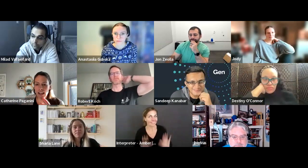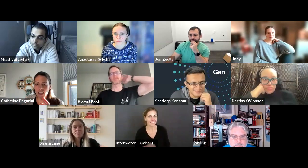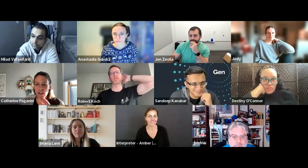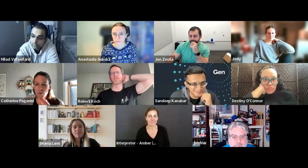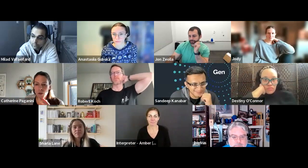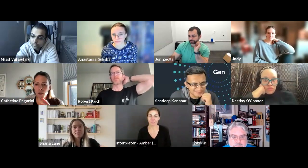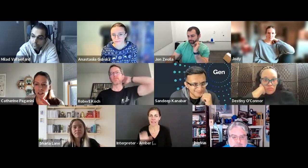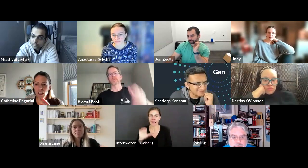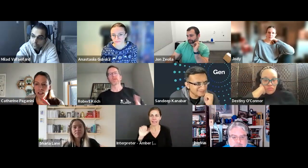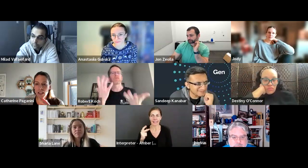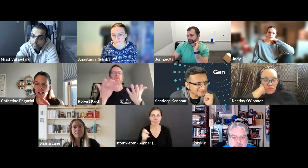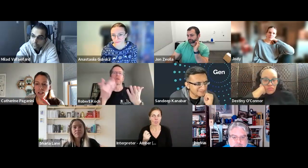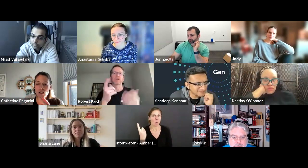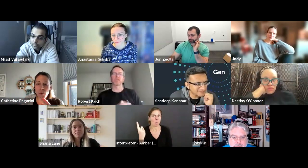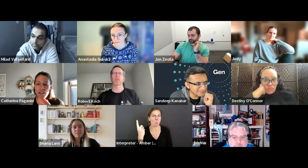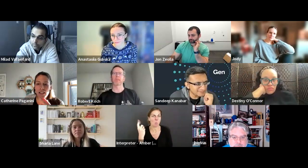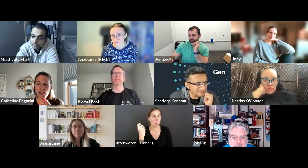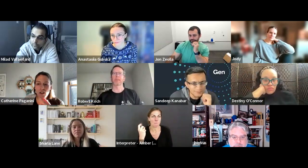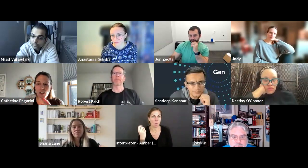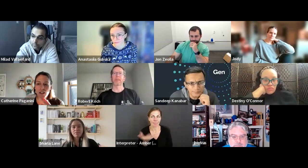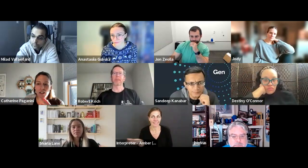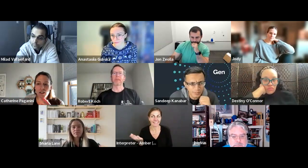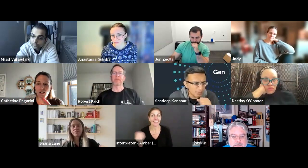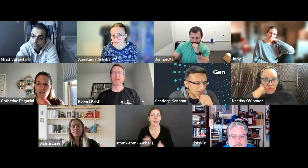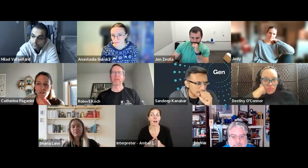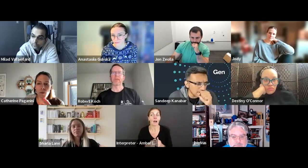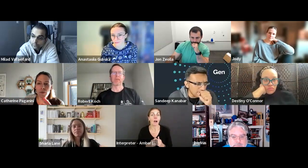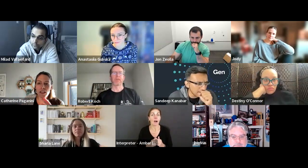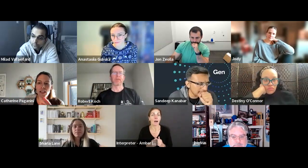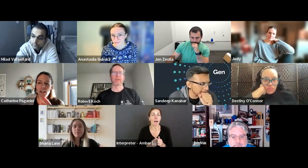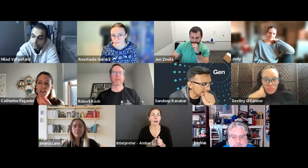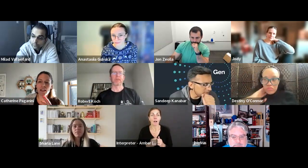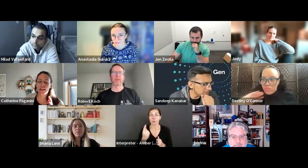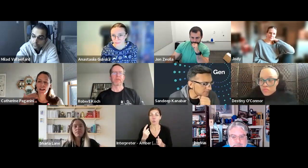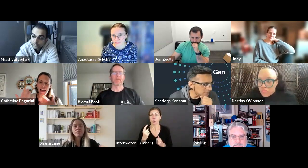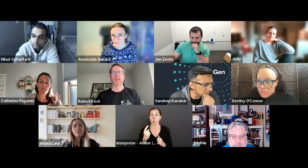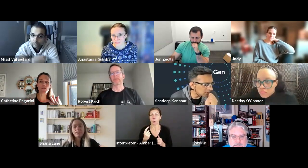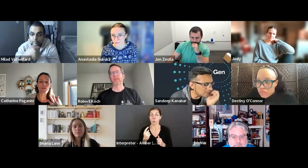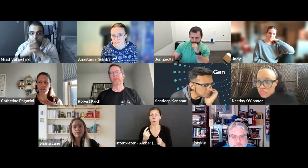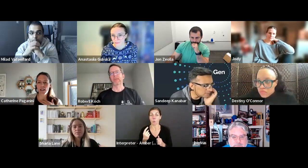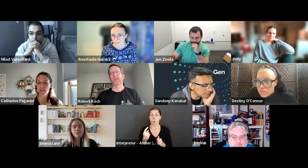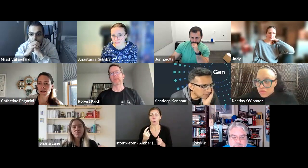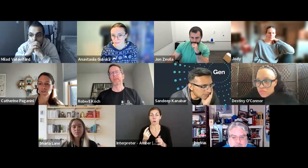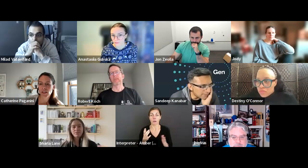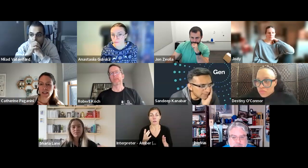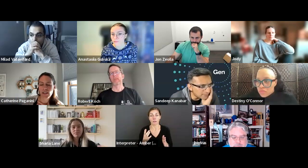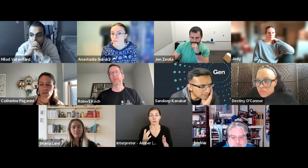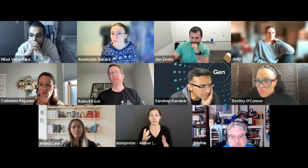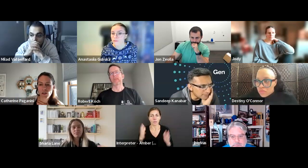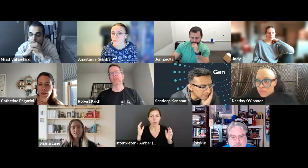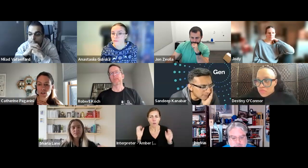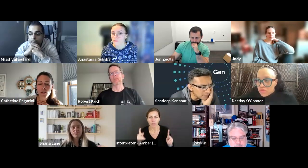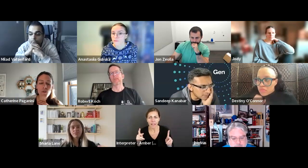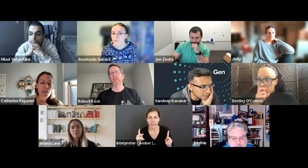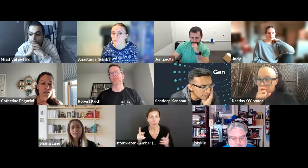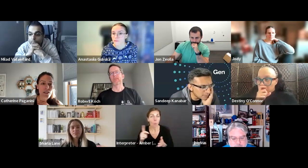Okay, and then I had one more thing. So basically on from the advocacy side, the stuff that is